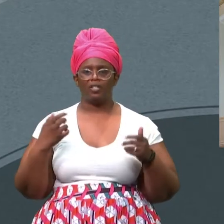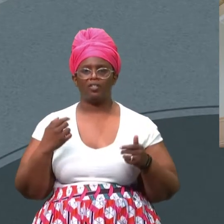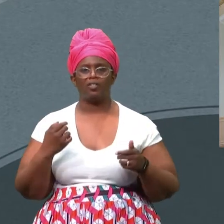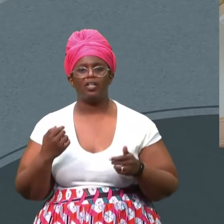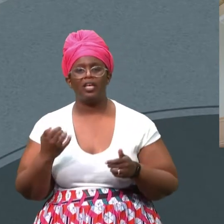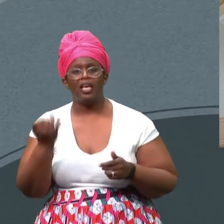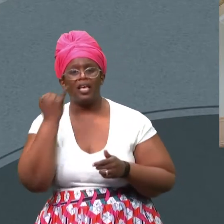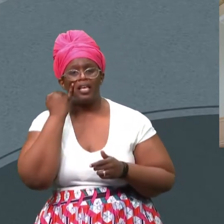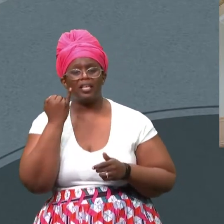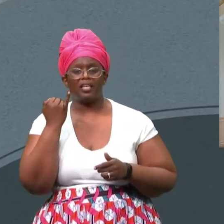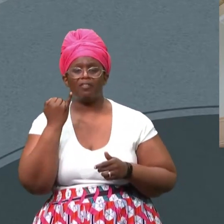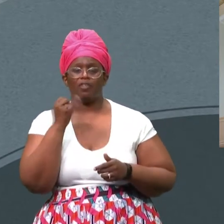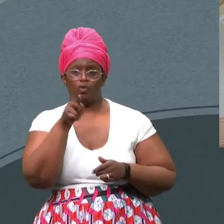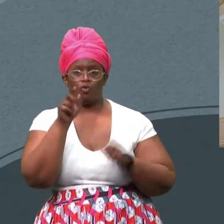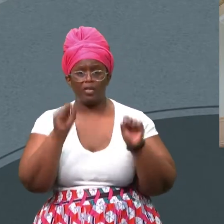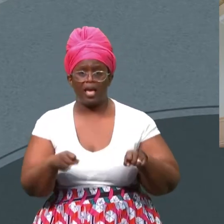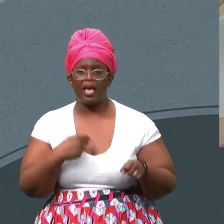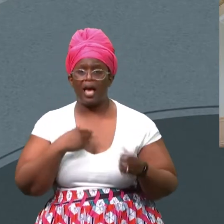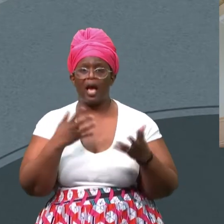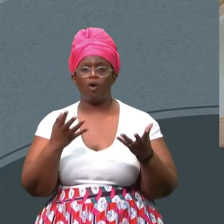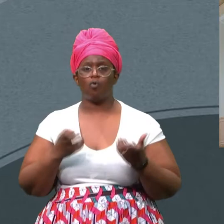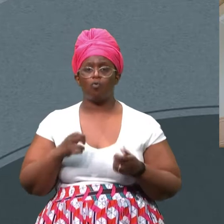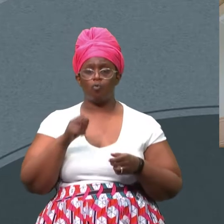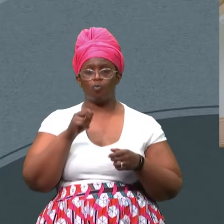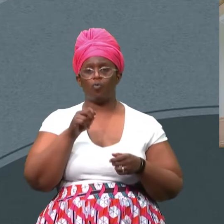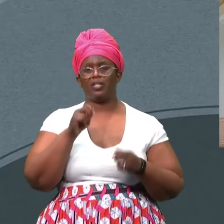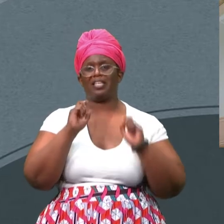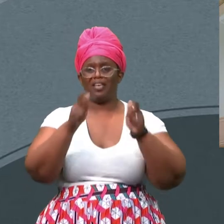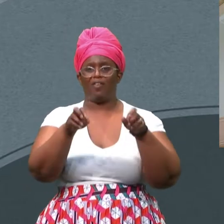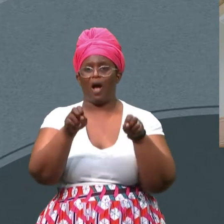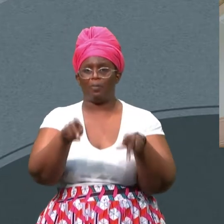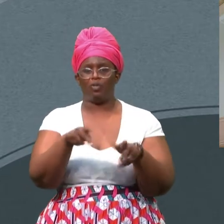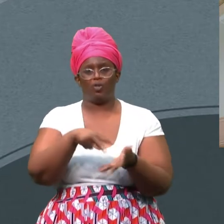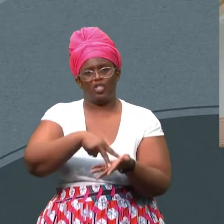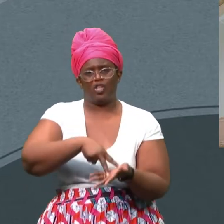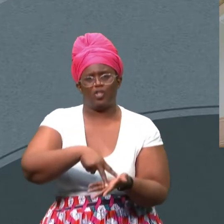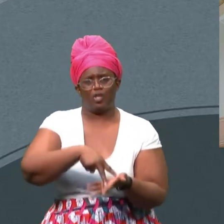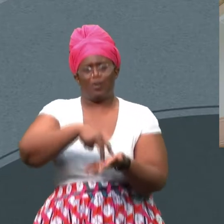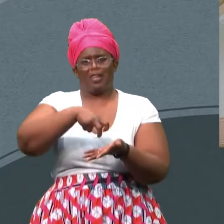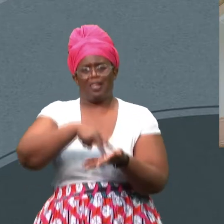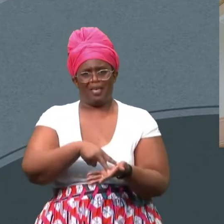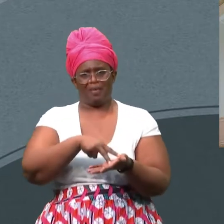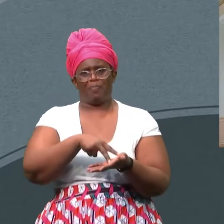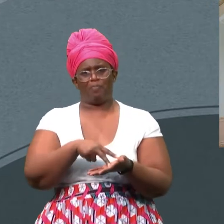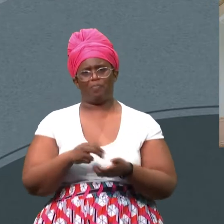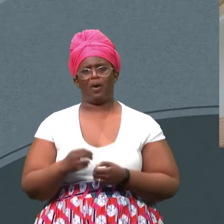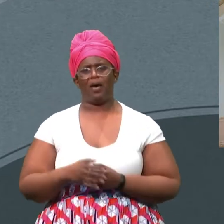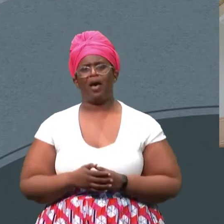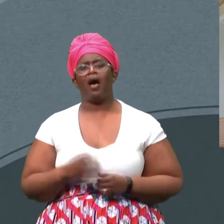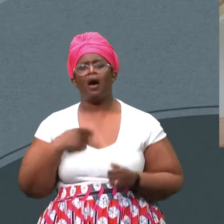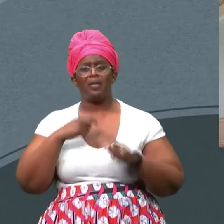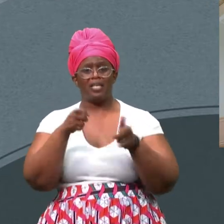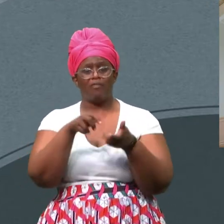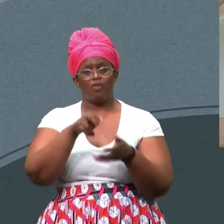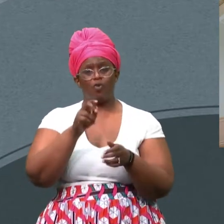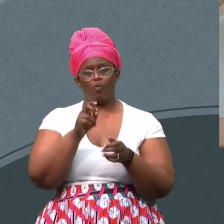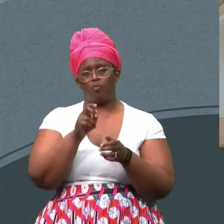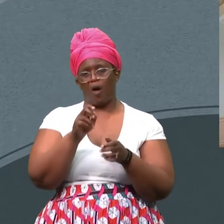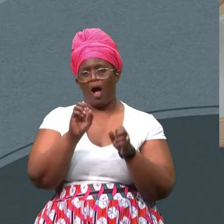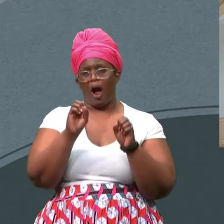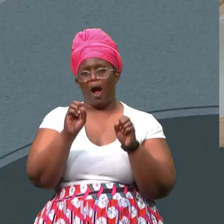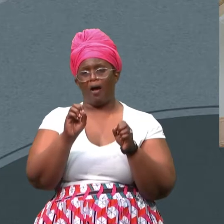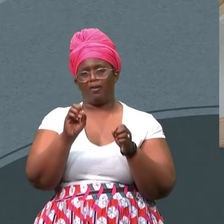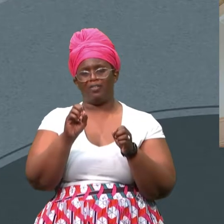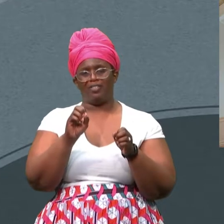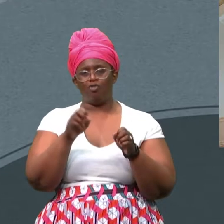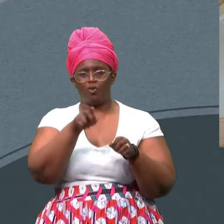room, if you can do this. I just want to give you a moment to leap before we get off service. Before I give the invitation, I want to give you a moment to leap. But I'm almost